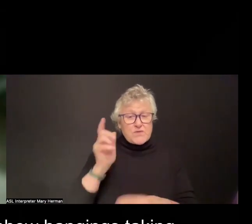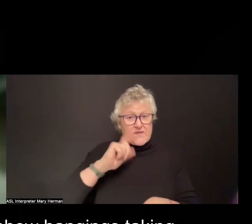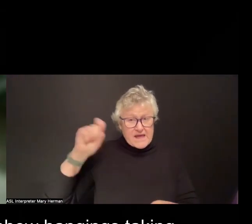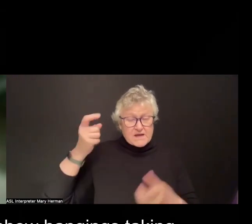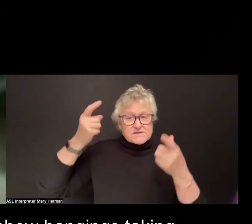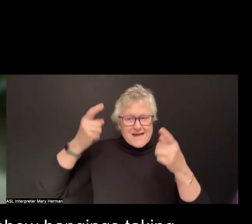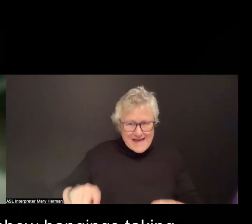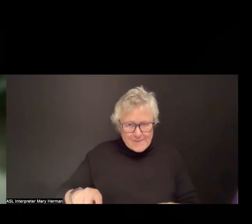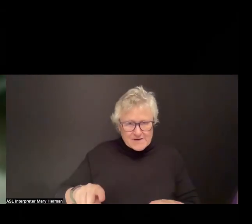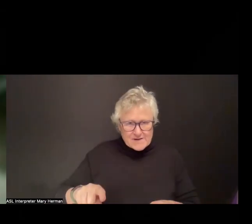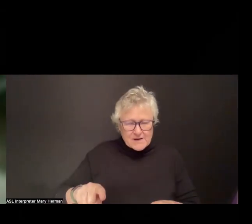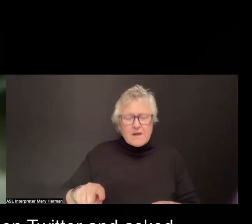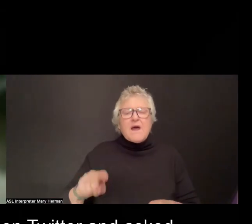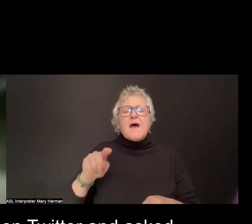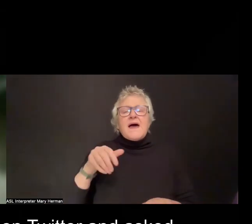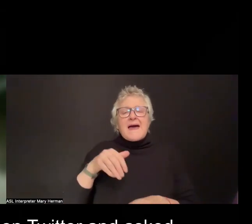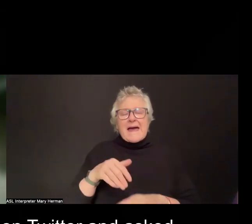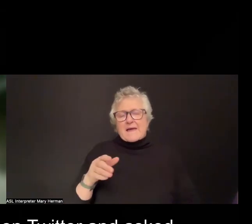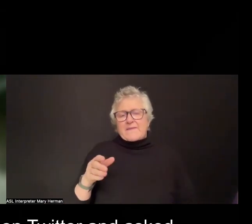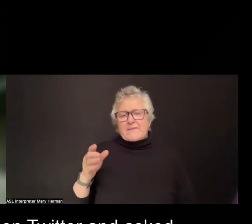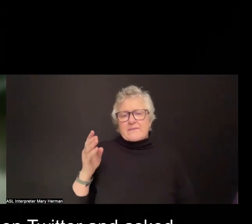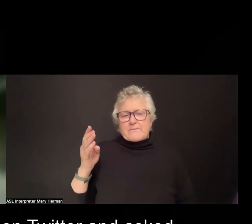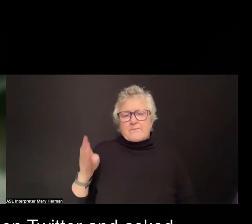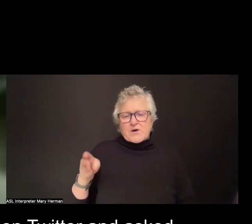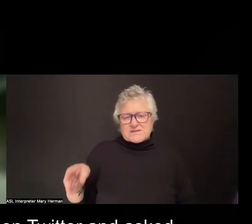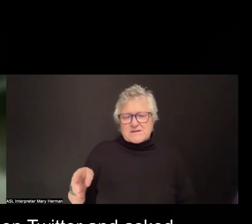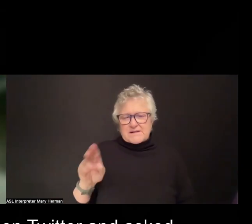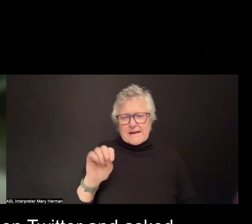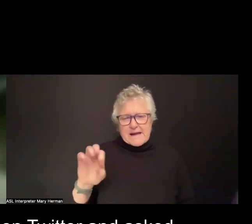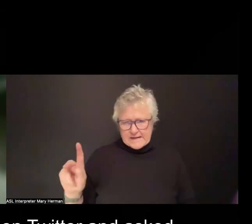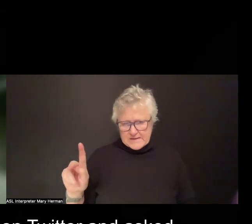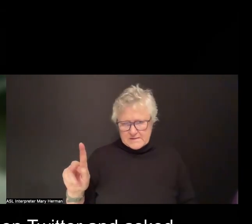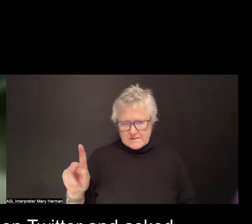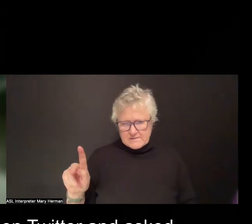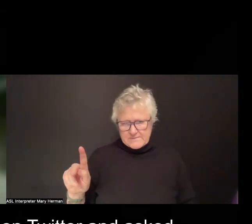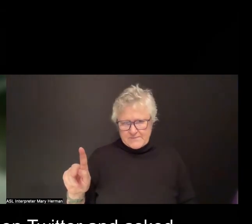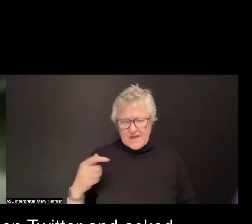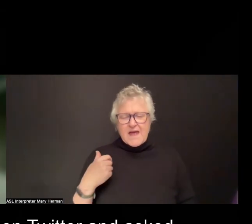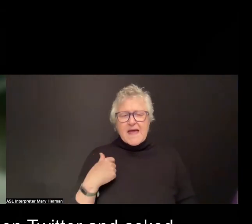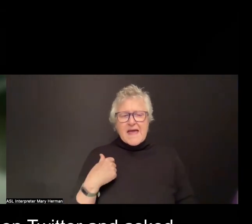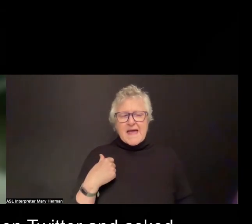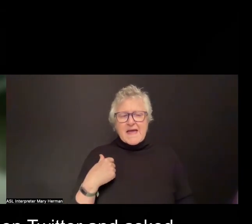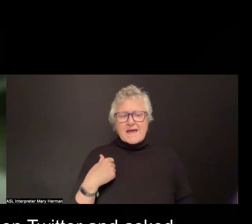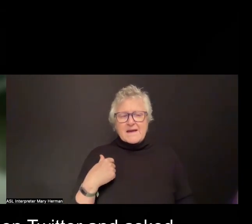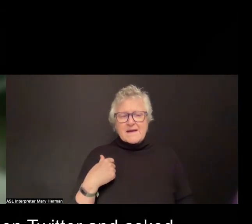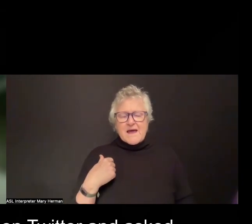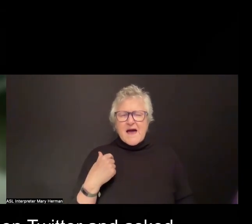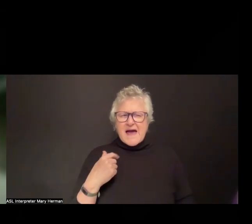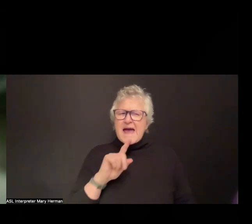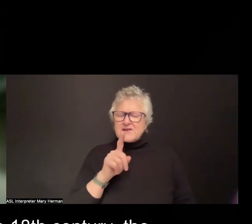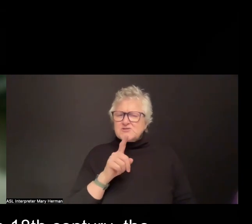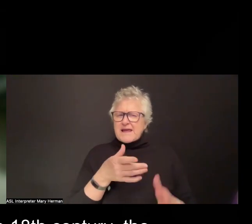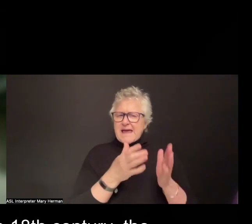Neck, Boston Neck. And I actually went on Twitter and asked a historian that I know, Joyce